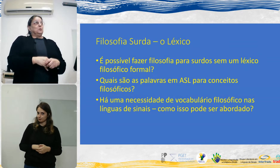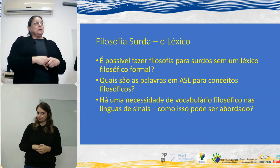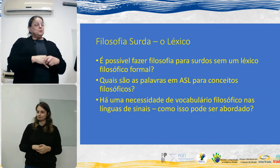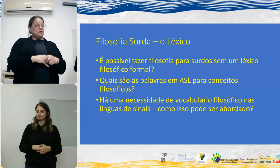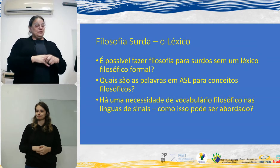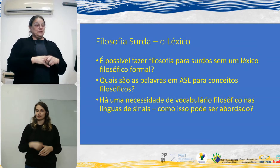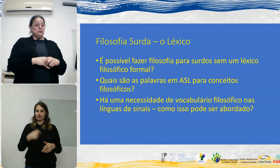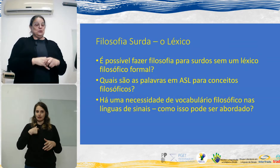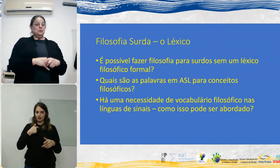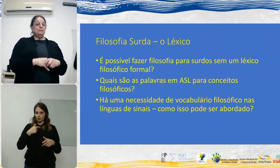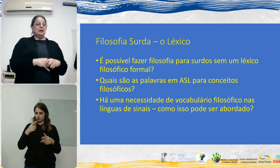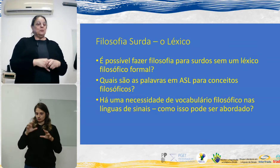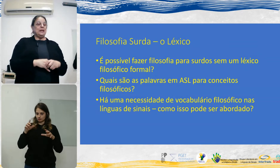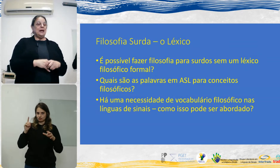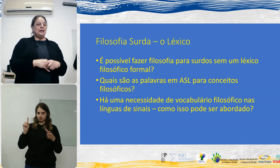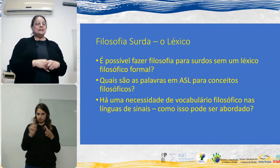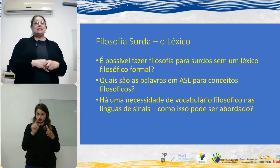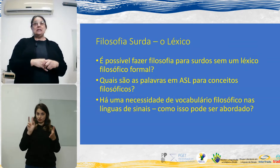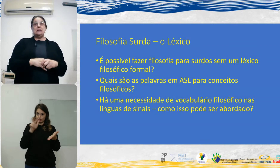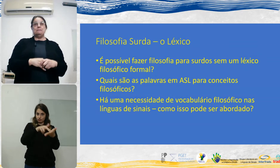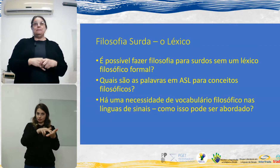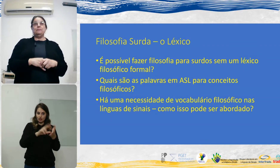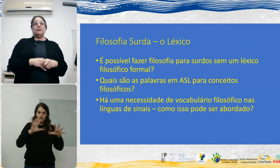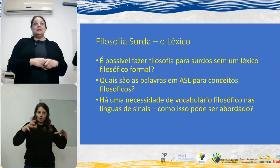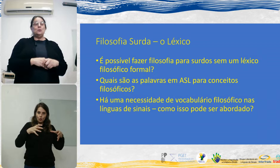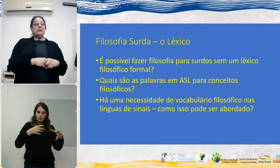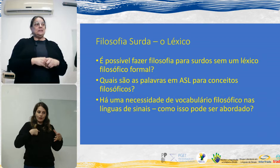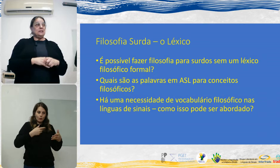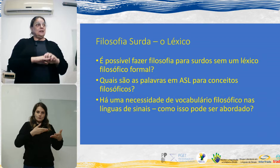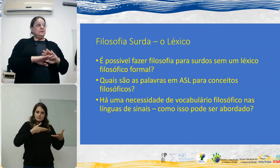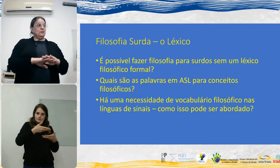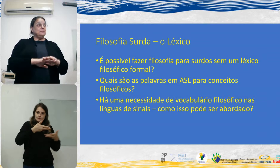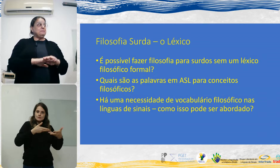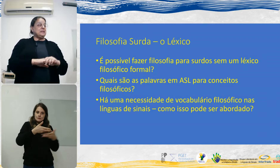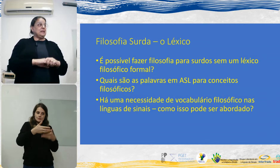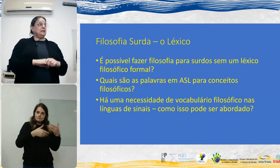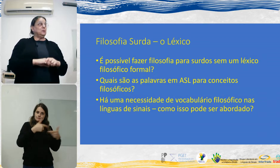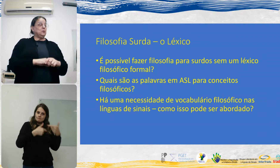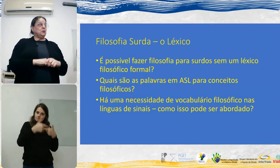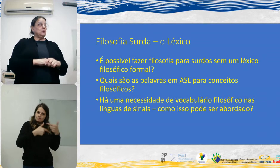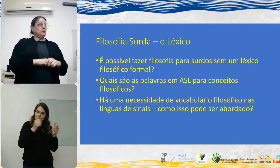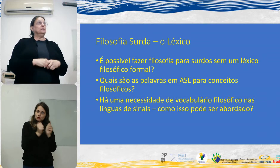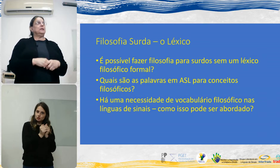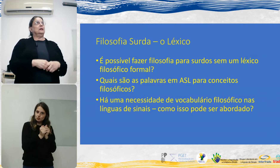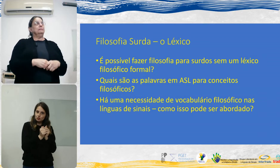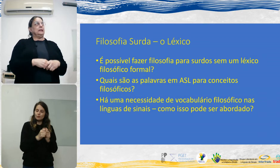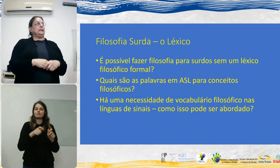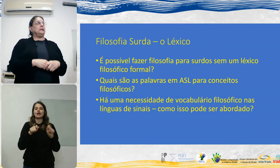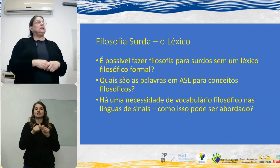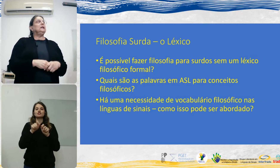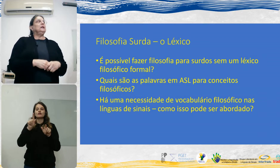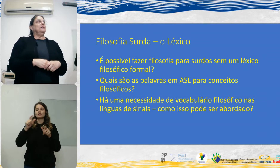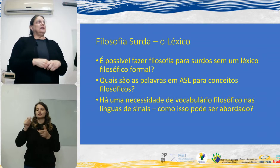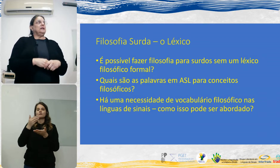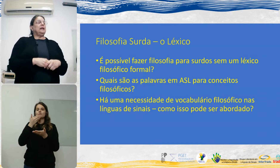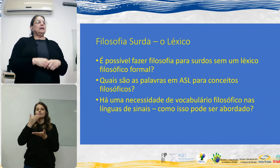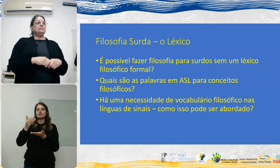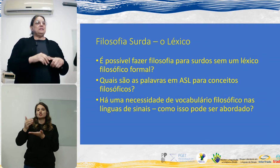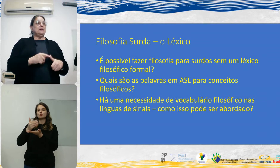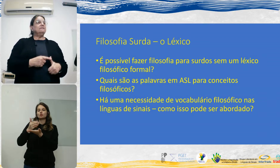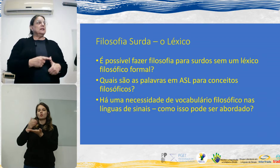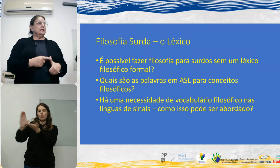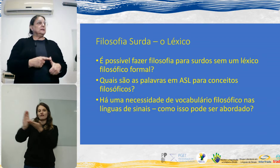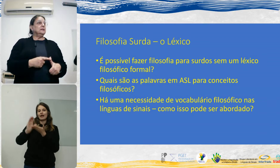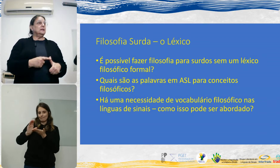I worked with this group, and we had a team. We decided from the beginning, we wrote a grant, we got money, that it had